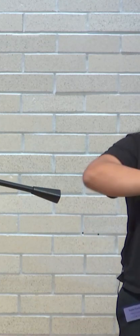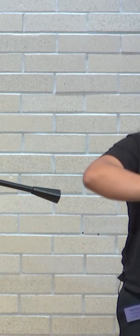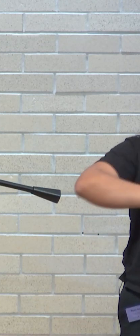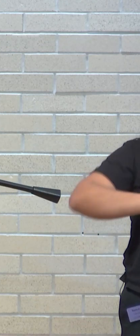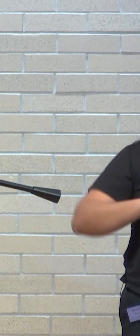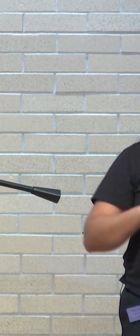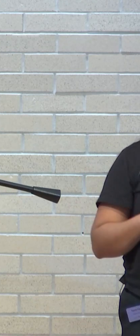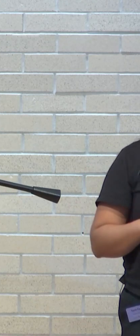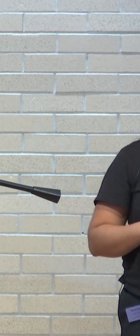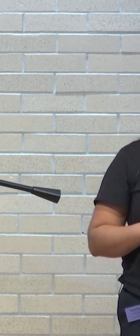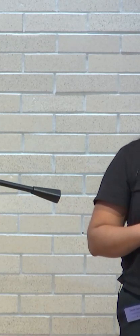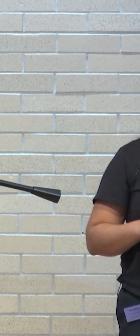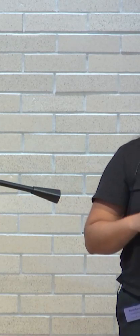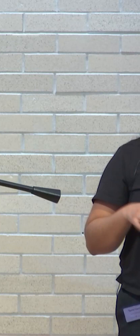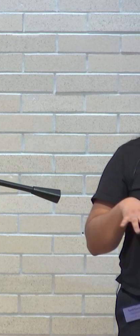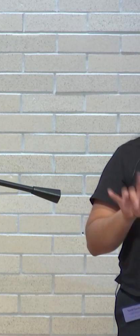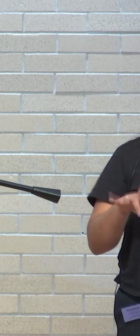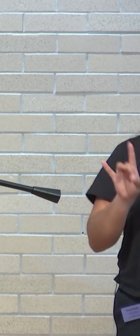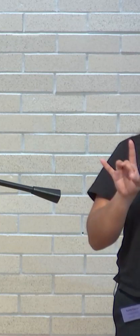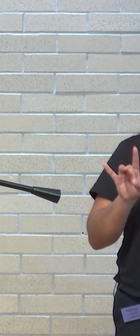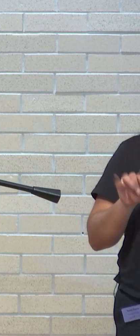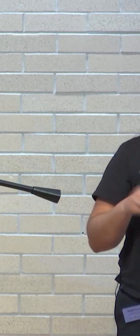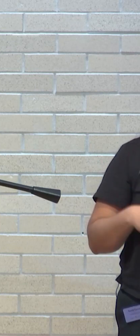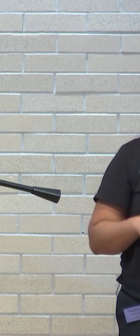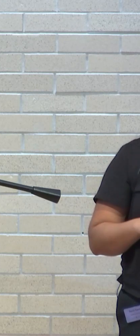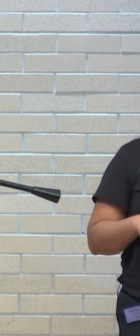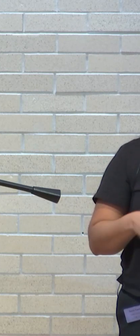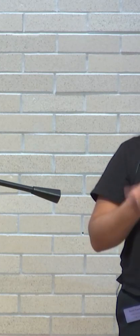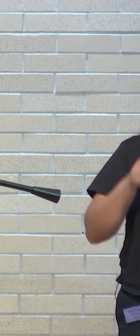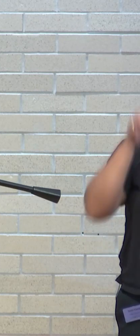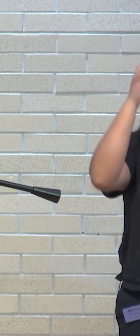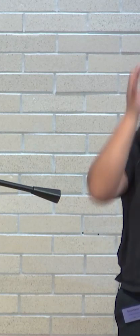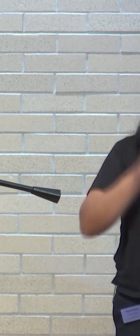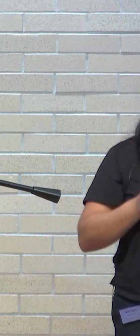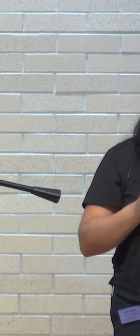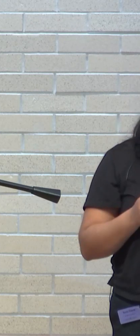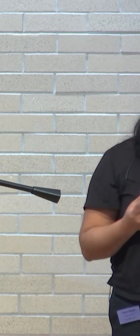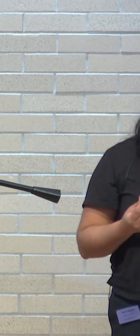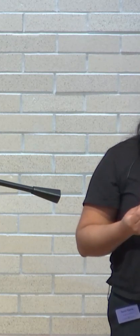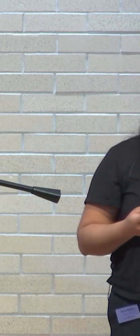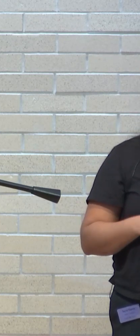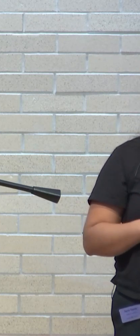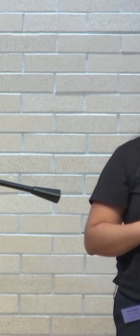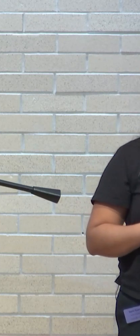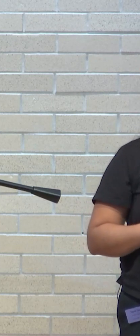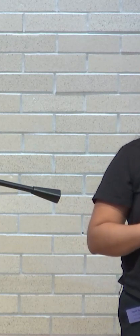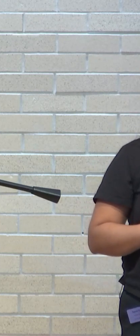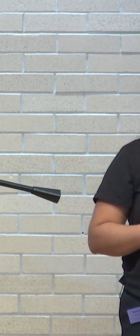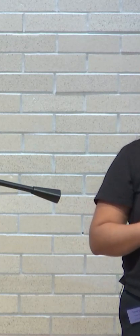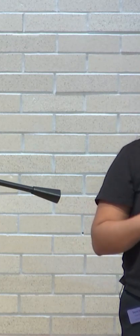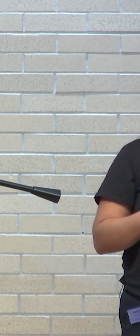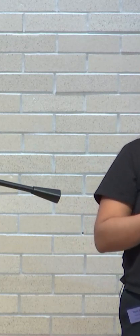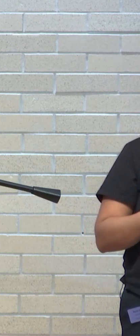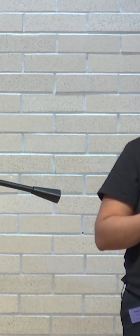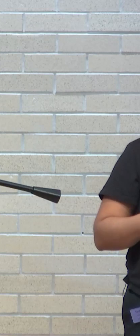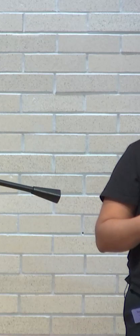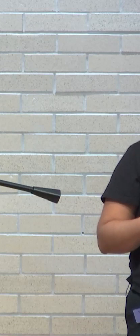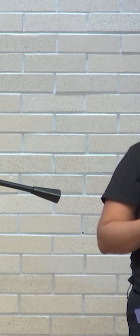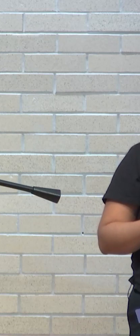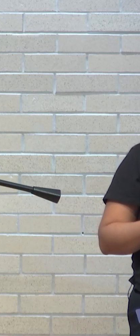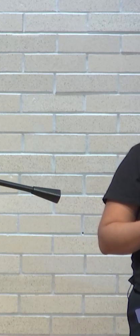meaningful choice for each performer, and appreciate the unique narratives they are bravely sharing with us about their experience living in a Black